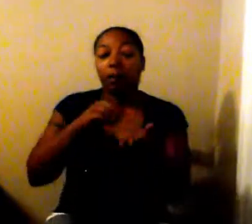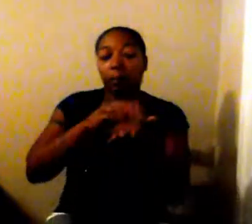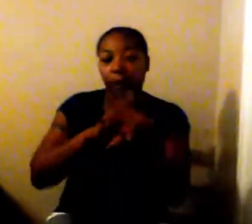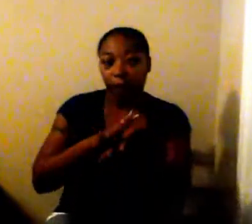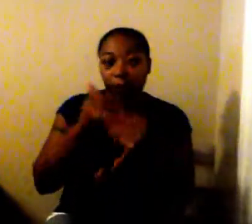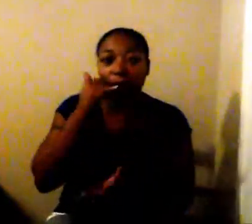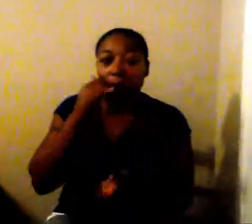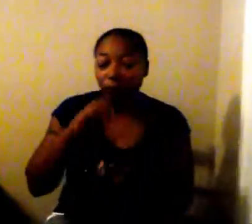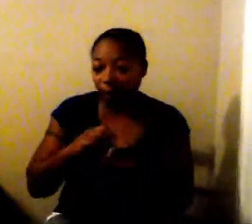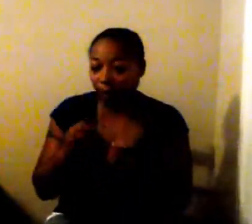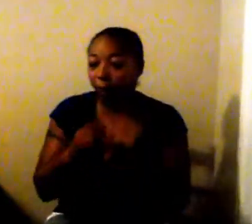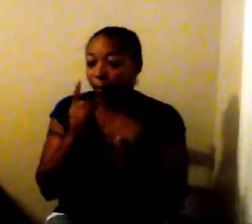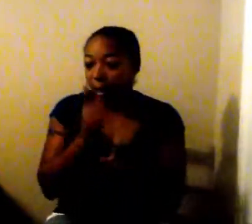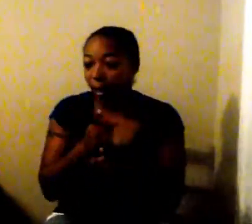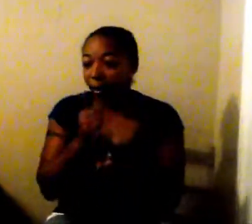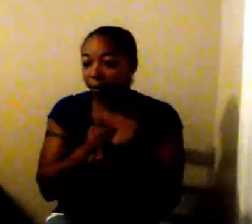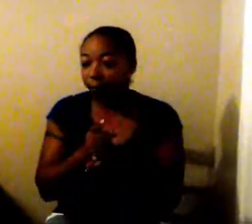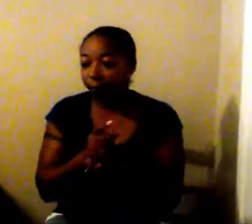Put down the phone number, right?